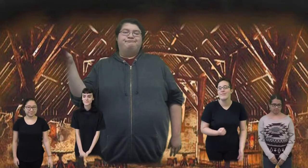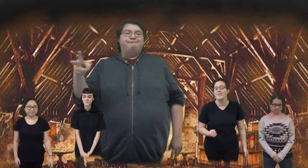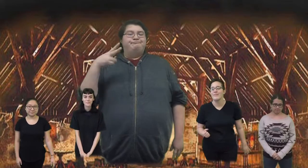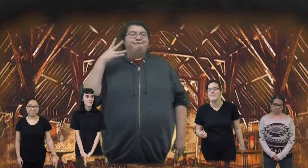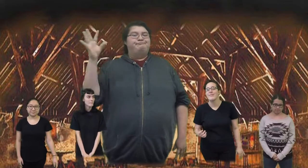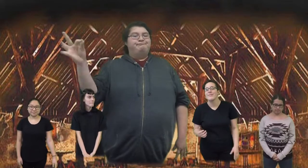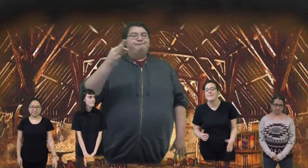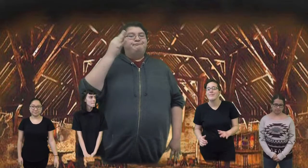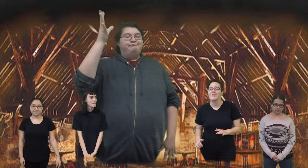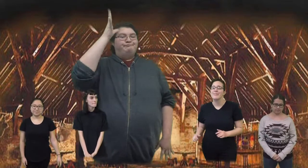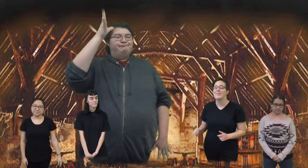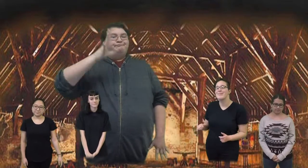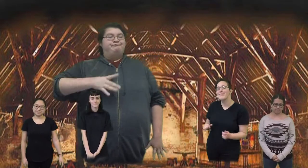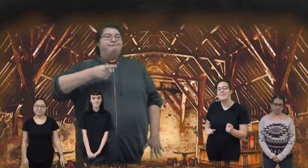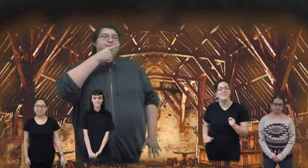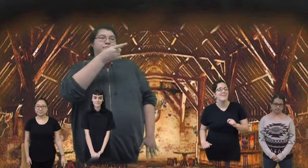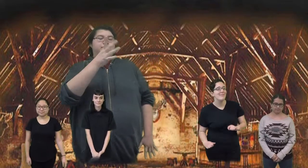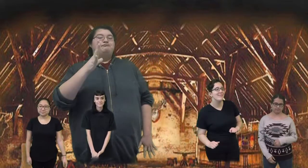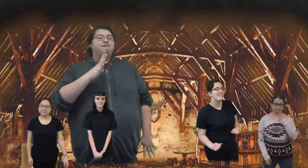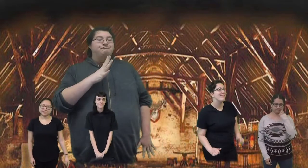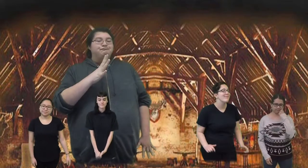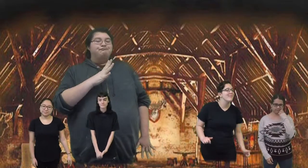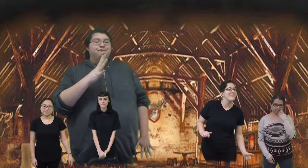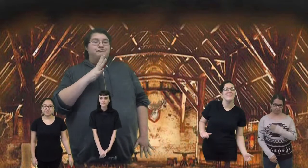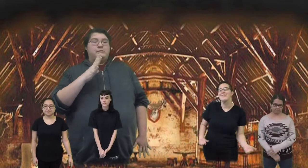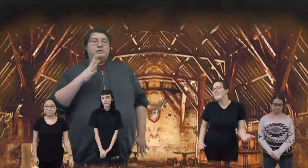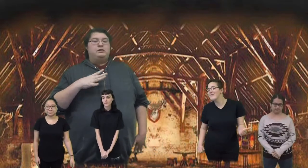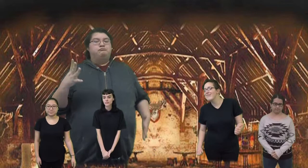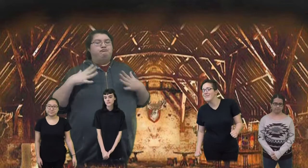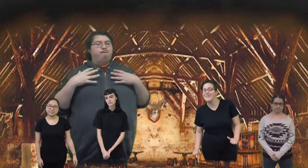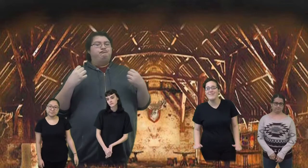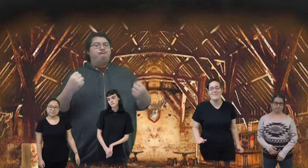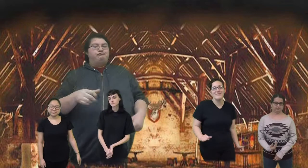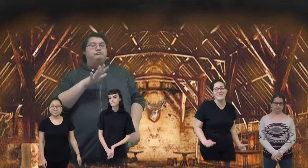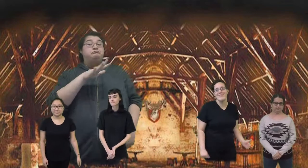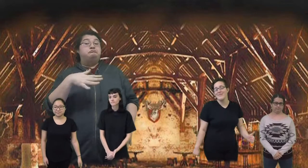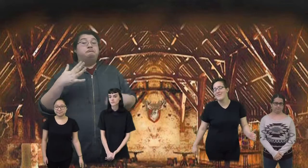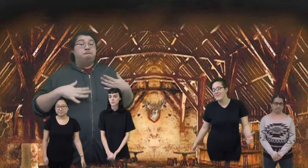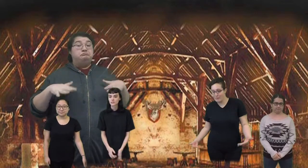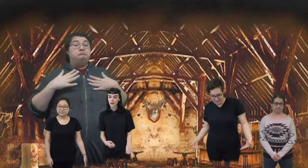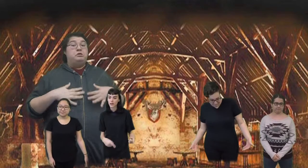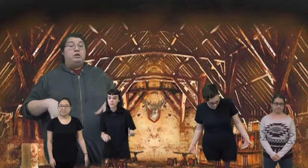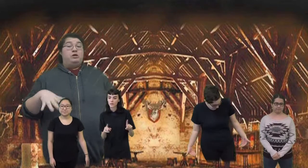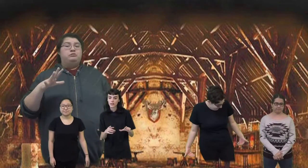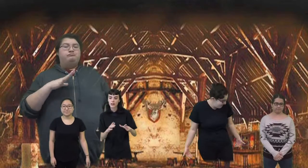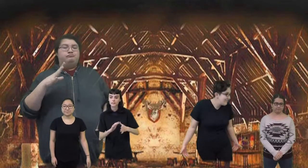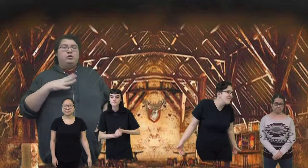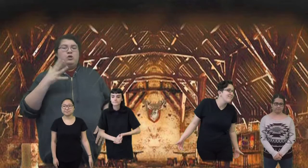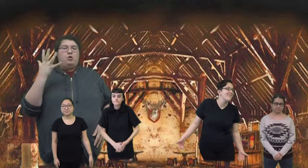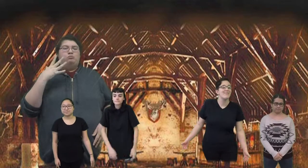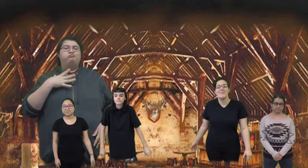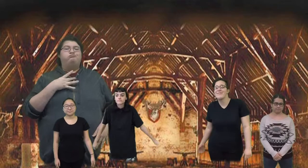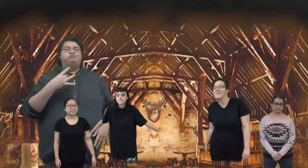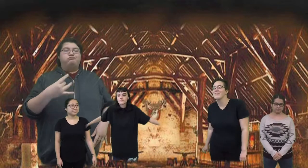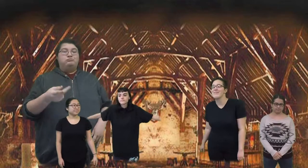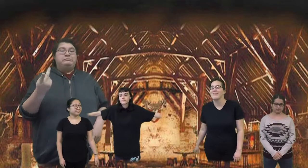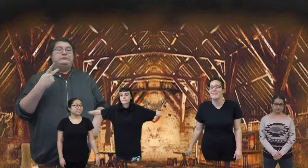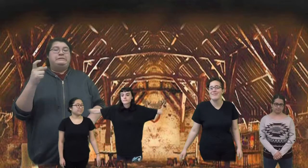check what we got, Mr. Lafayette, hard rock like Lancelot I think your pants look hot, Lawrence, I like you a lot Let's hatch a plot, blacker than the kettle